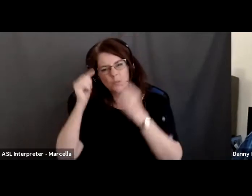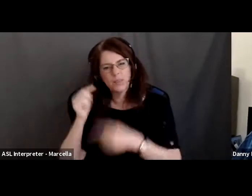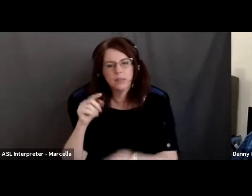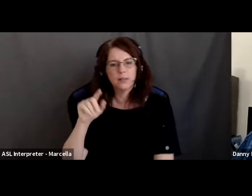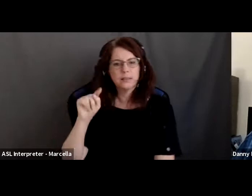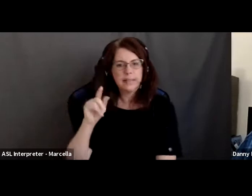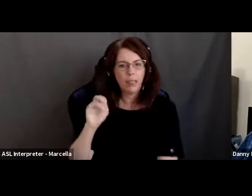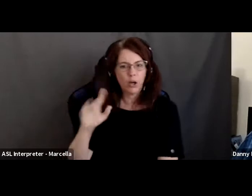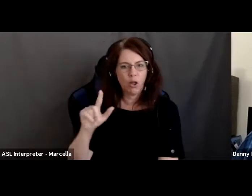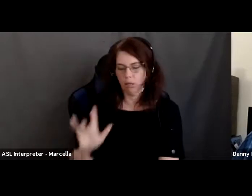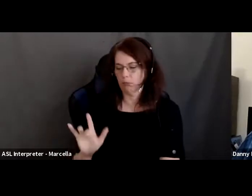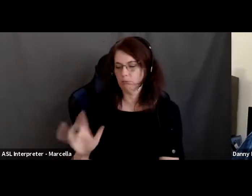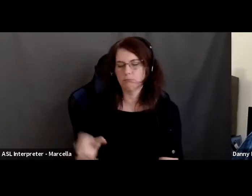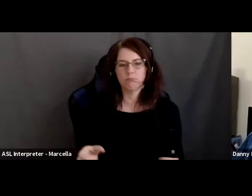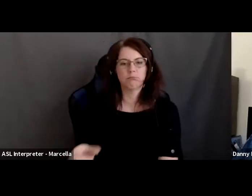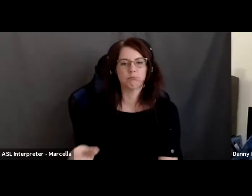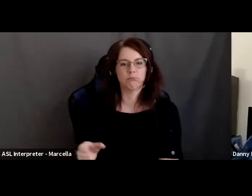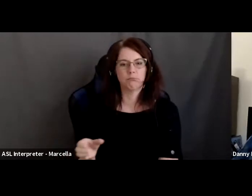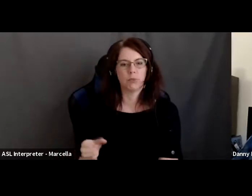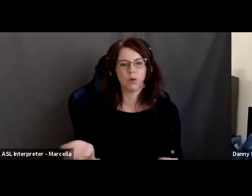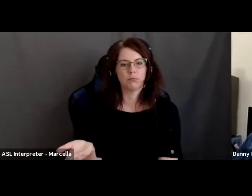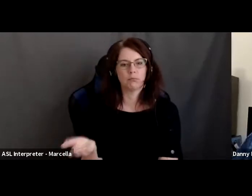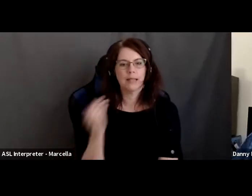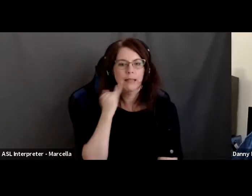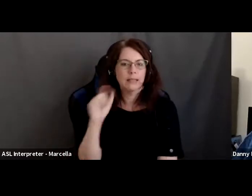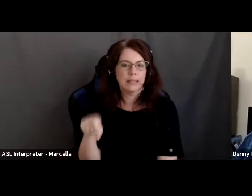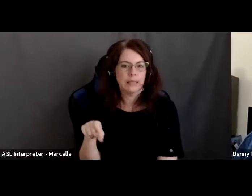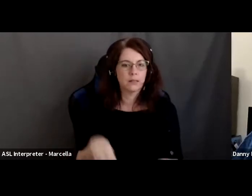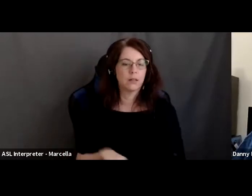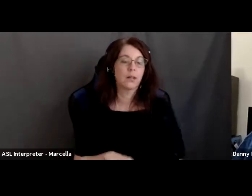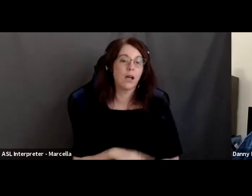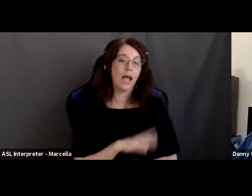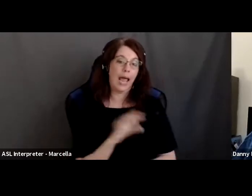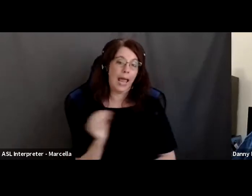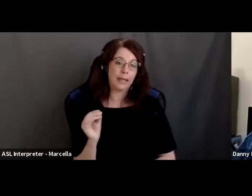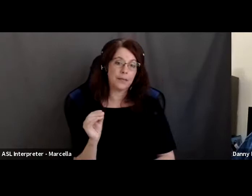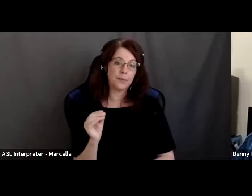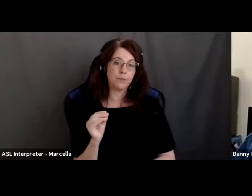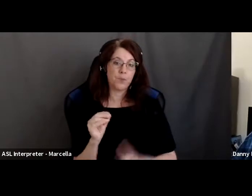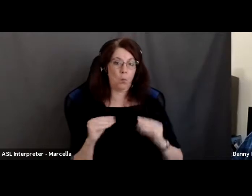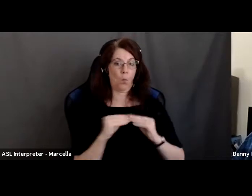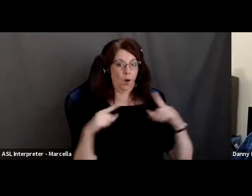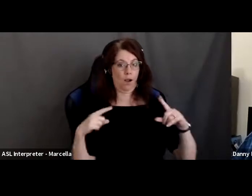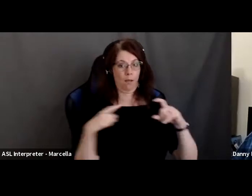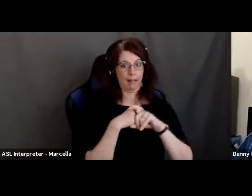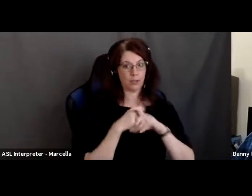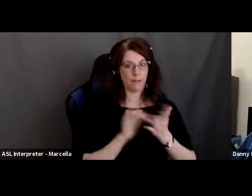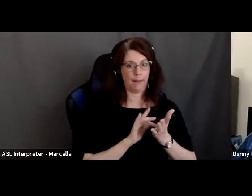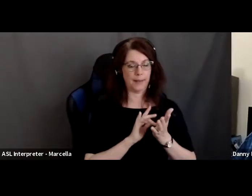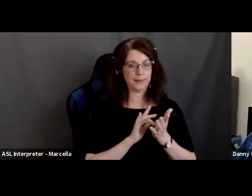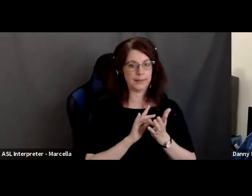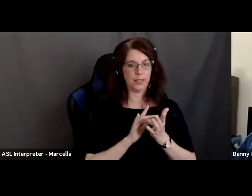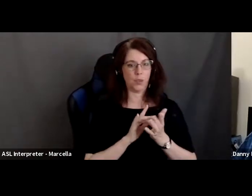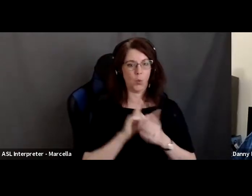can be loaded into that, and then it can dispense it as needed. Whereas your more complicated medications would be